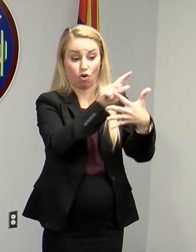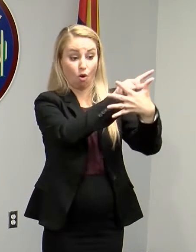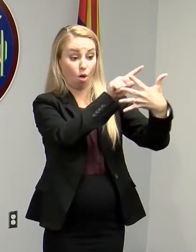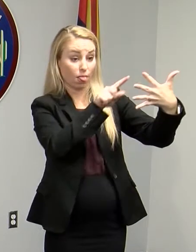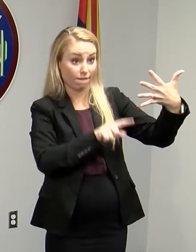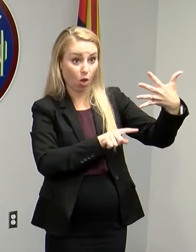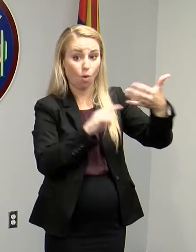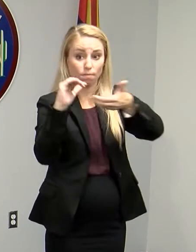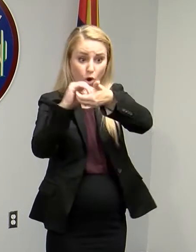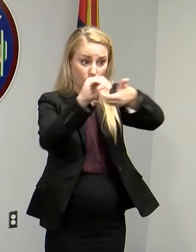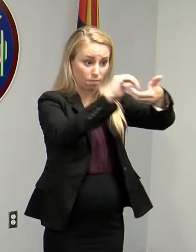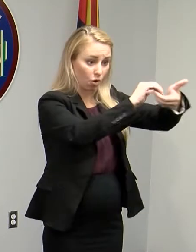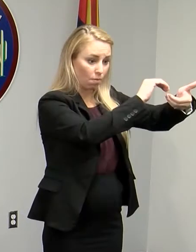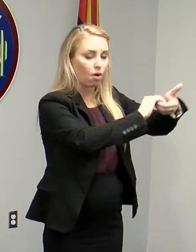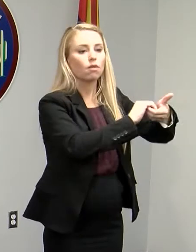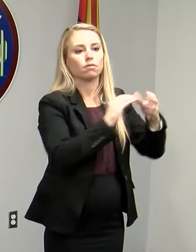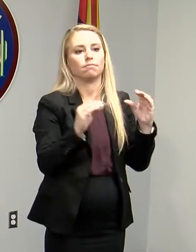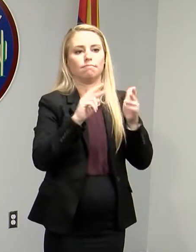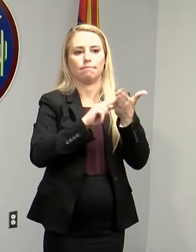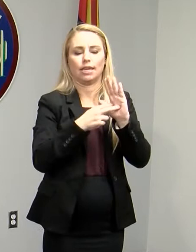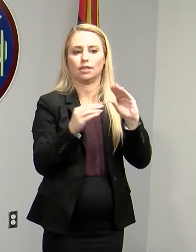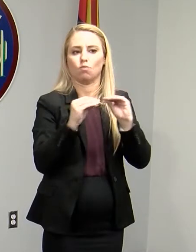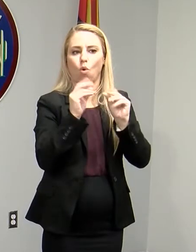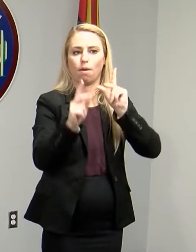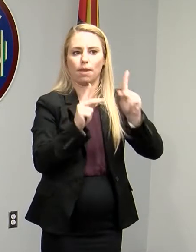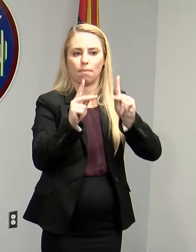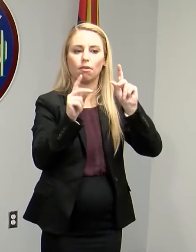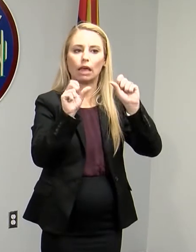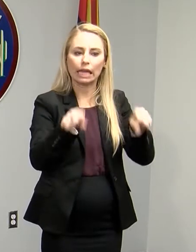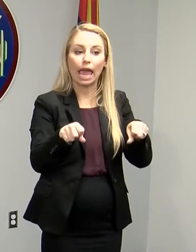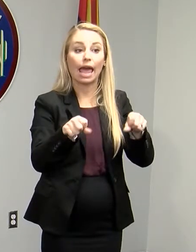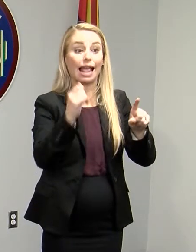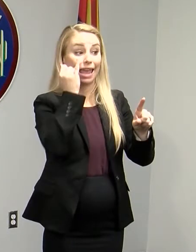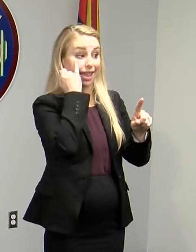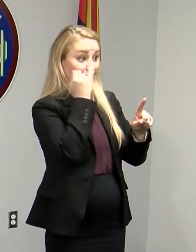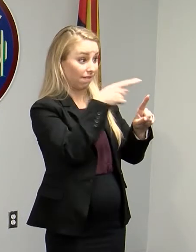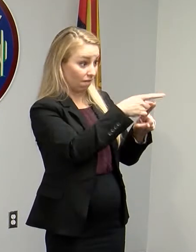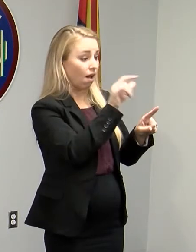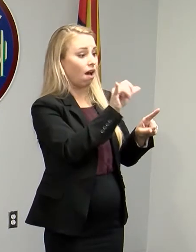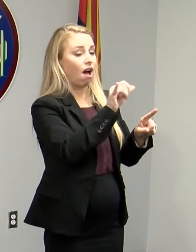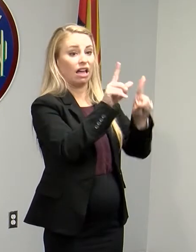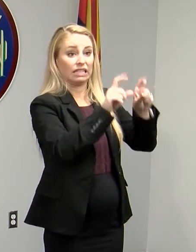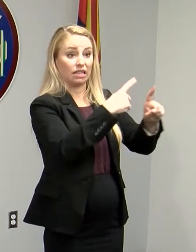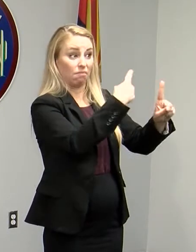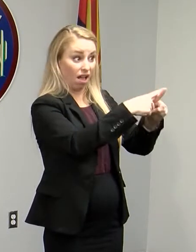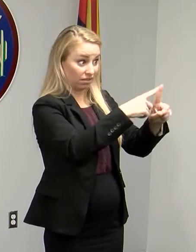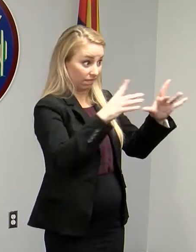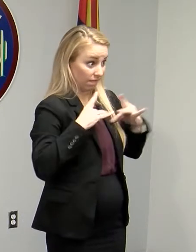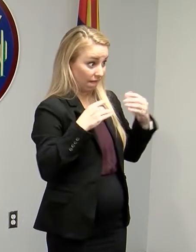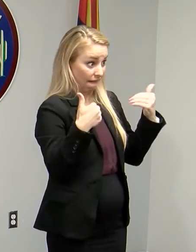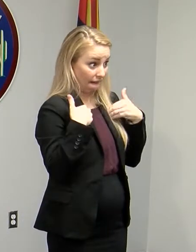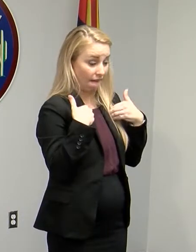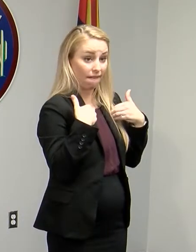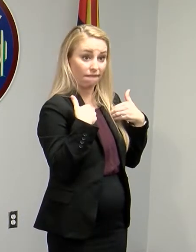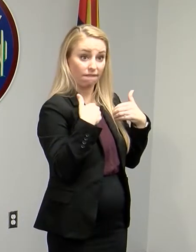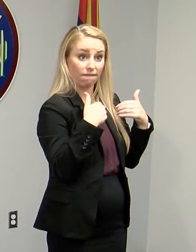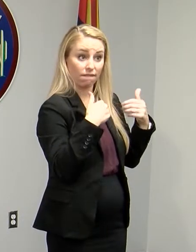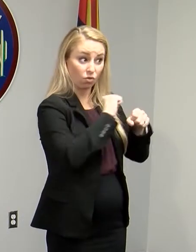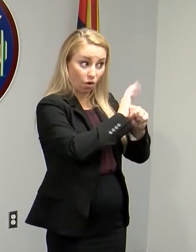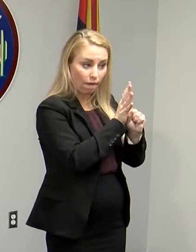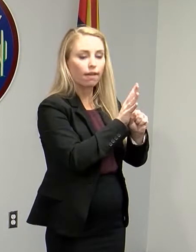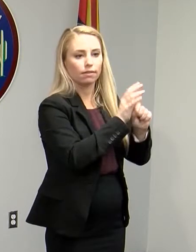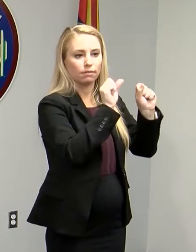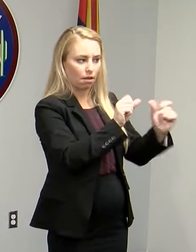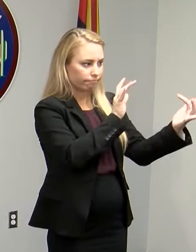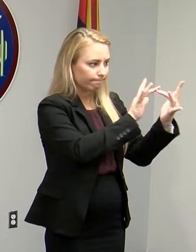to help us reach out all of our COVID positive cases and their contacts. We've heard over and over again how